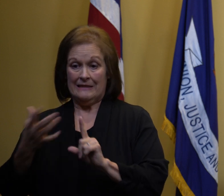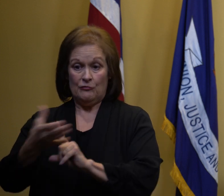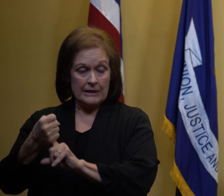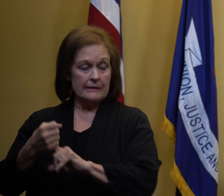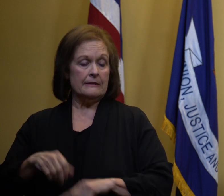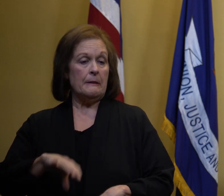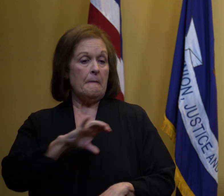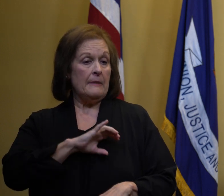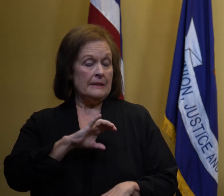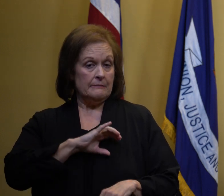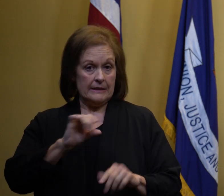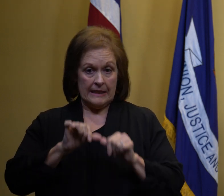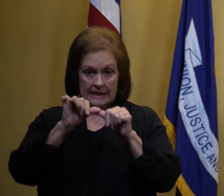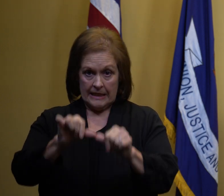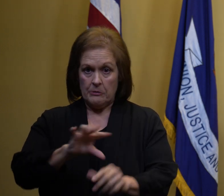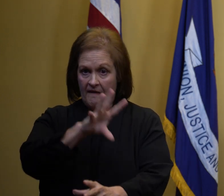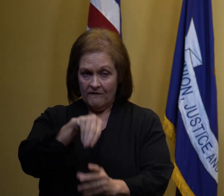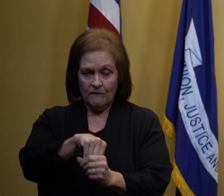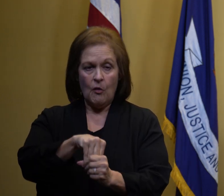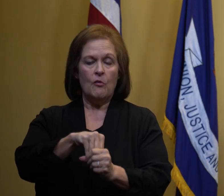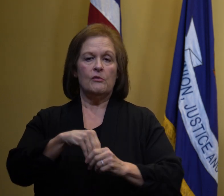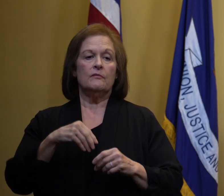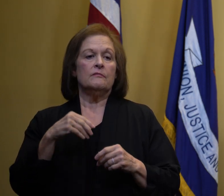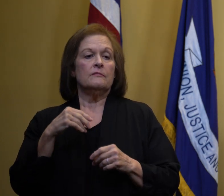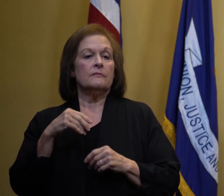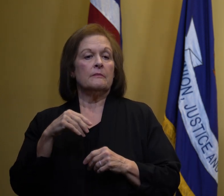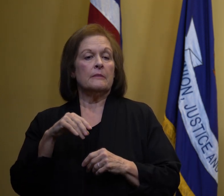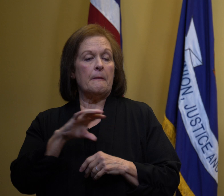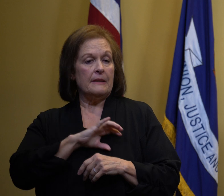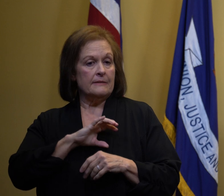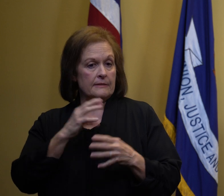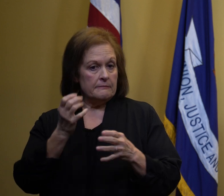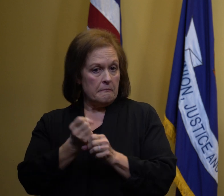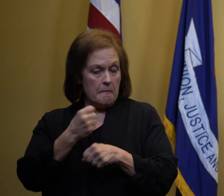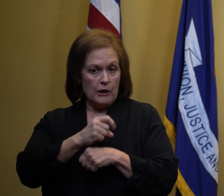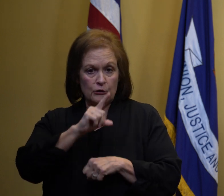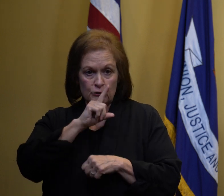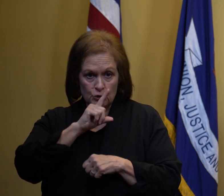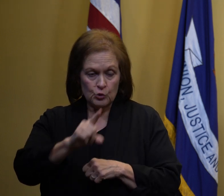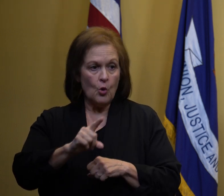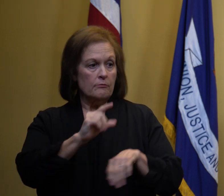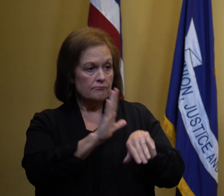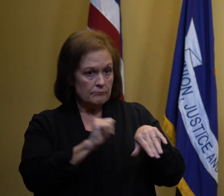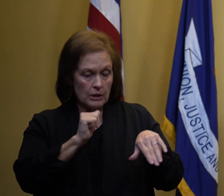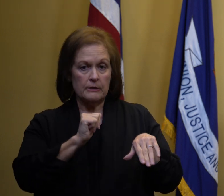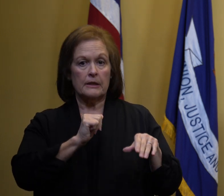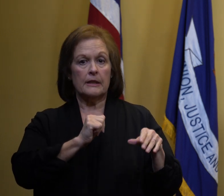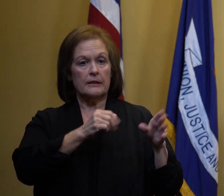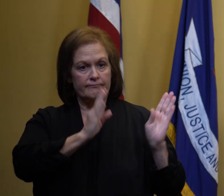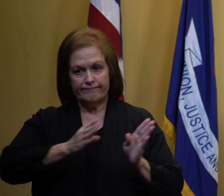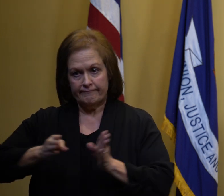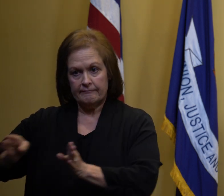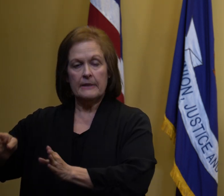NOPD continues to be engaged, continues to make sure that deployment strategies are aligned with what